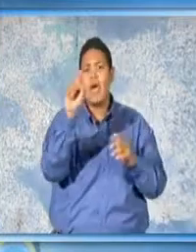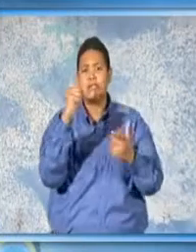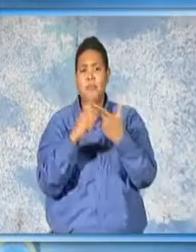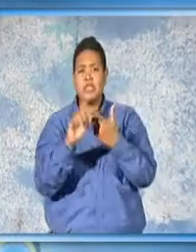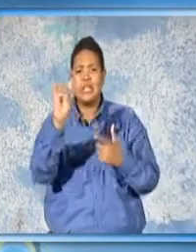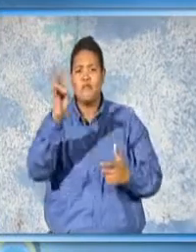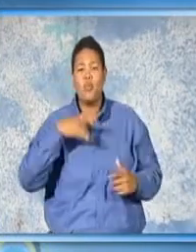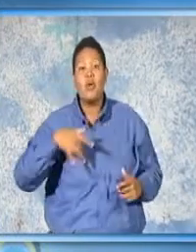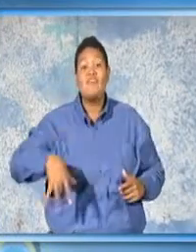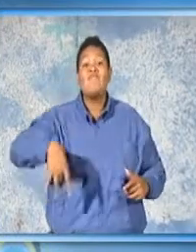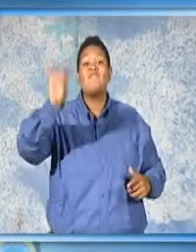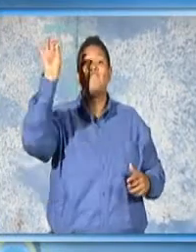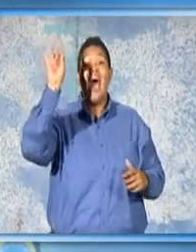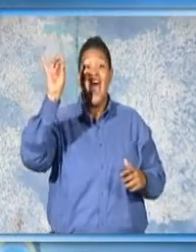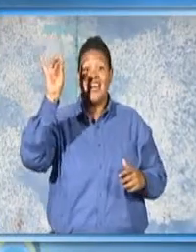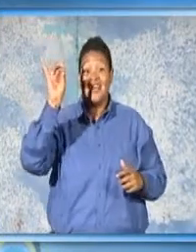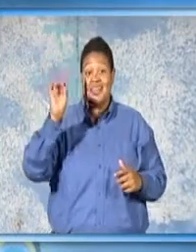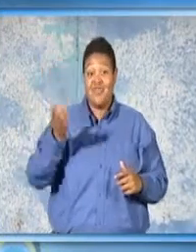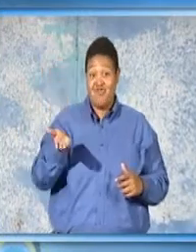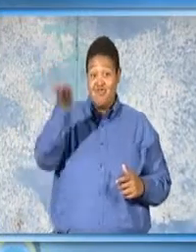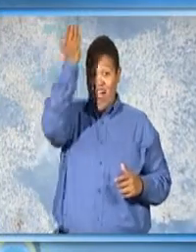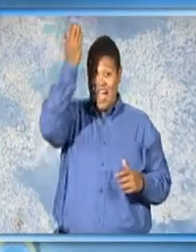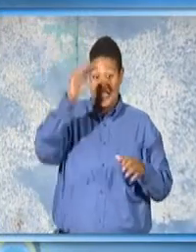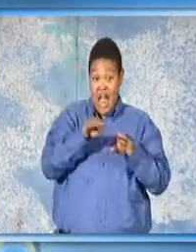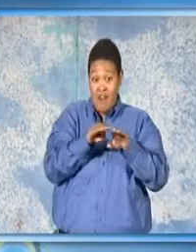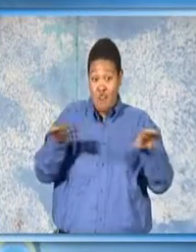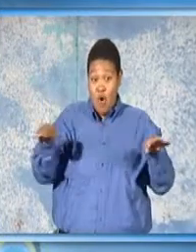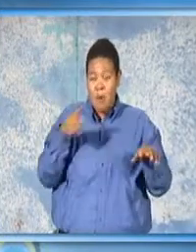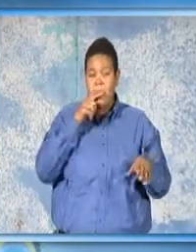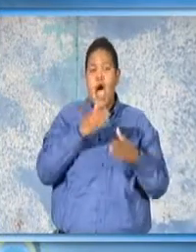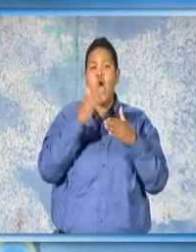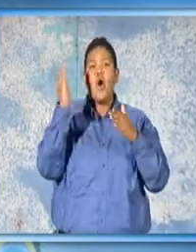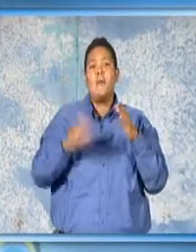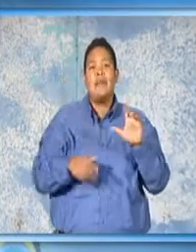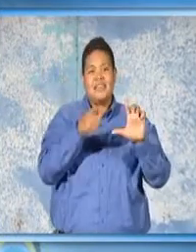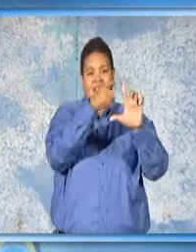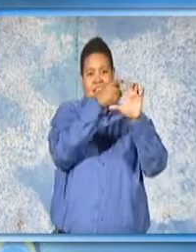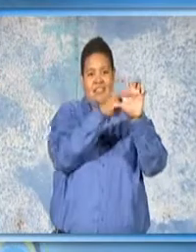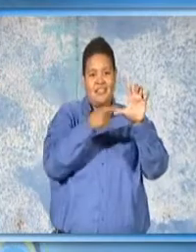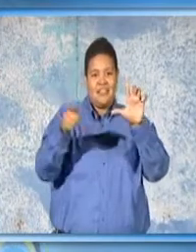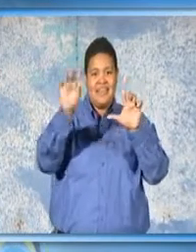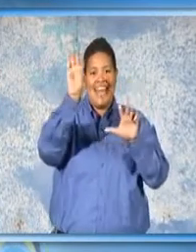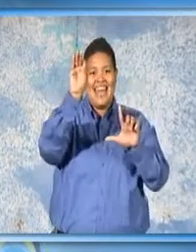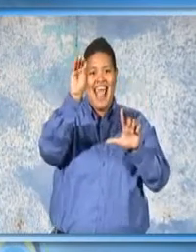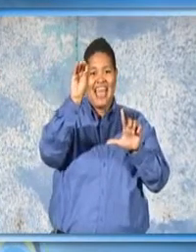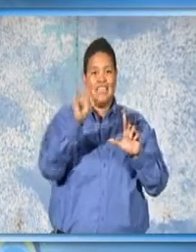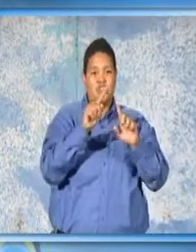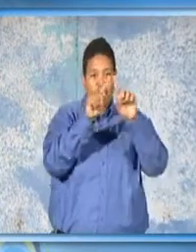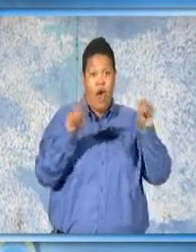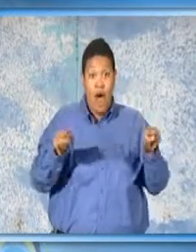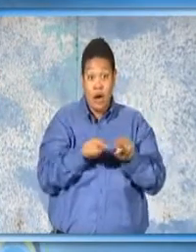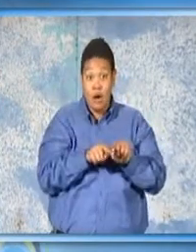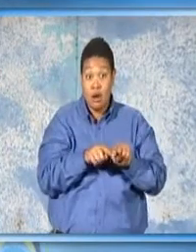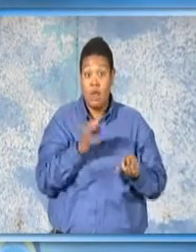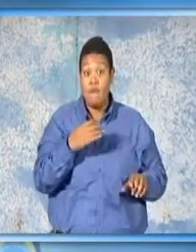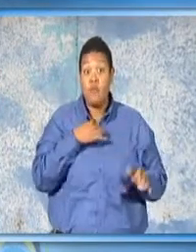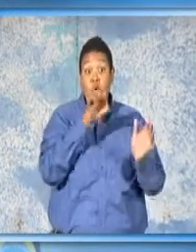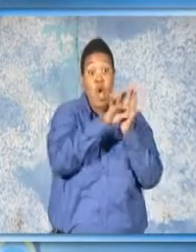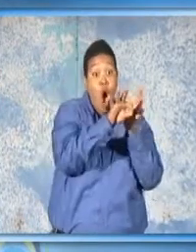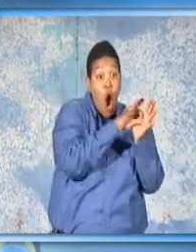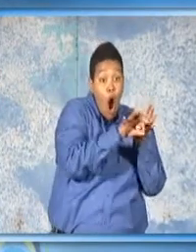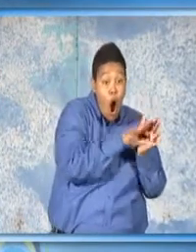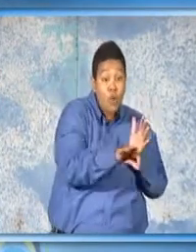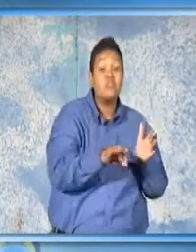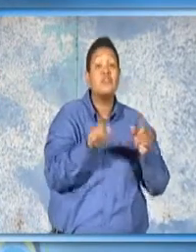We can find the rise and the run by completing a right-angled triangle. If we count the squares along the